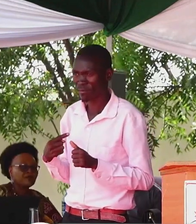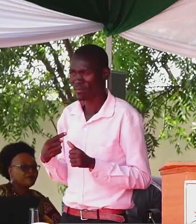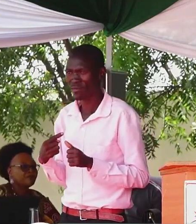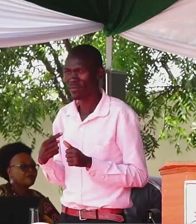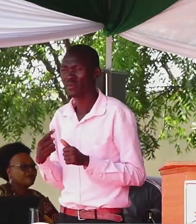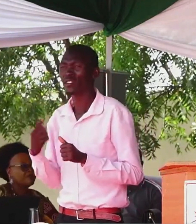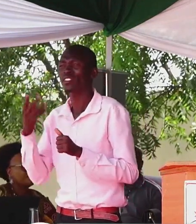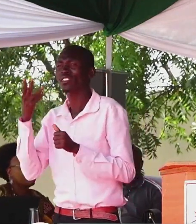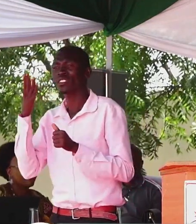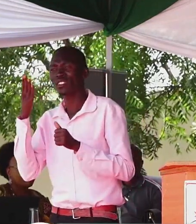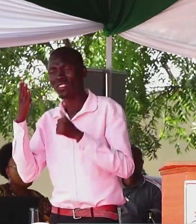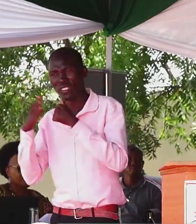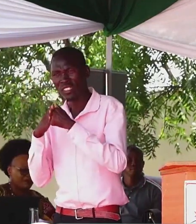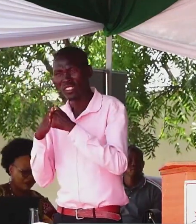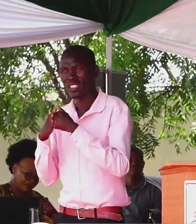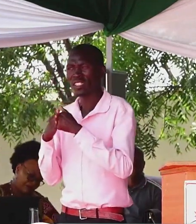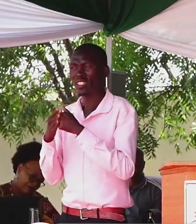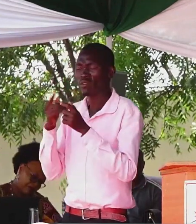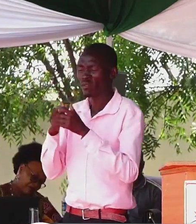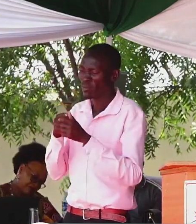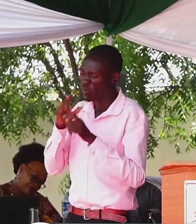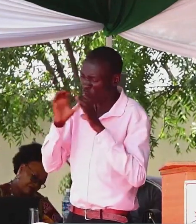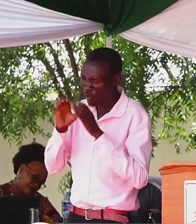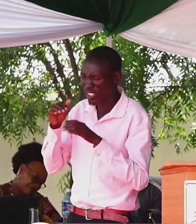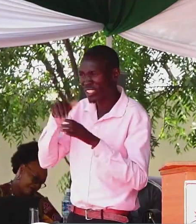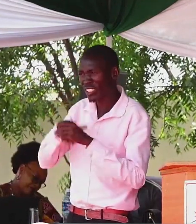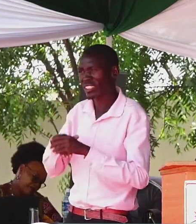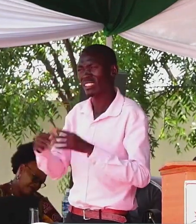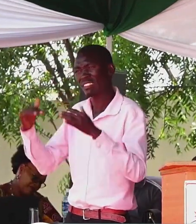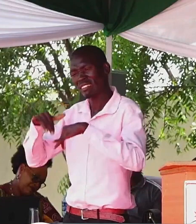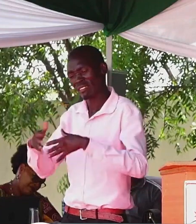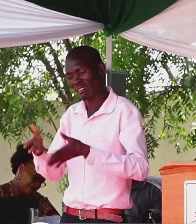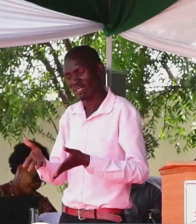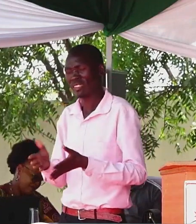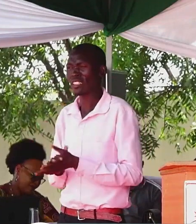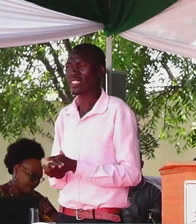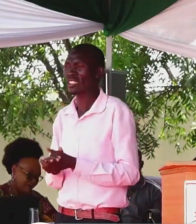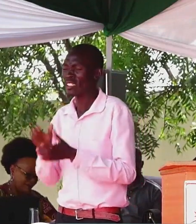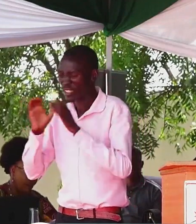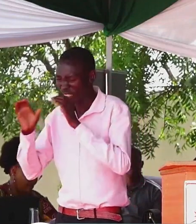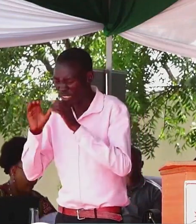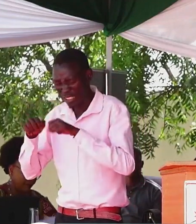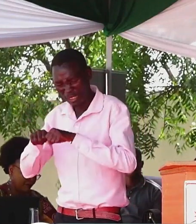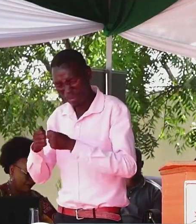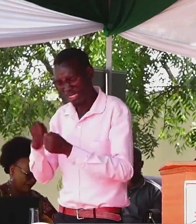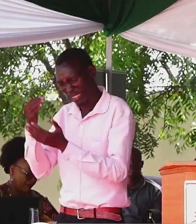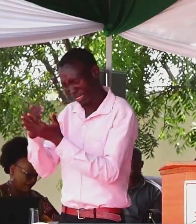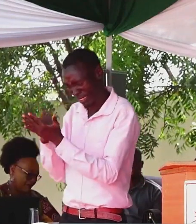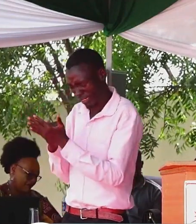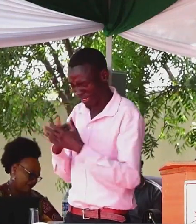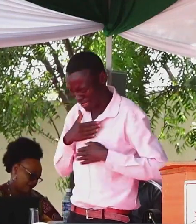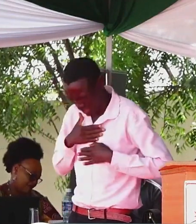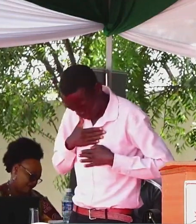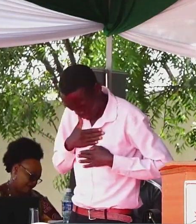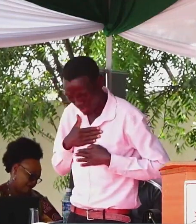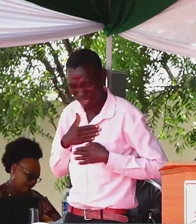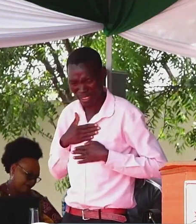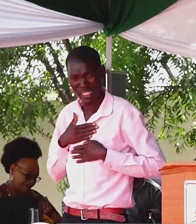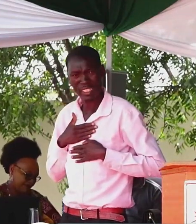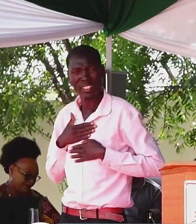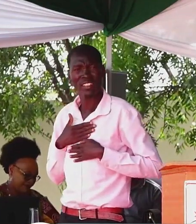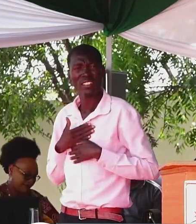1,193 participants who have participated in the conference. And to break it down, sir,